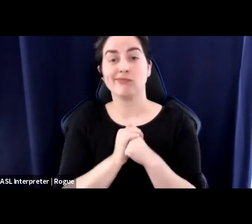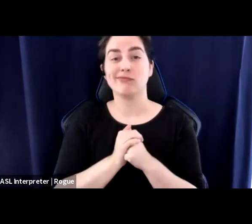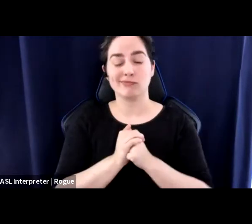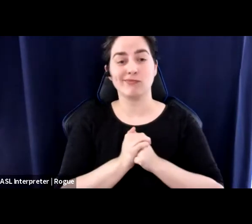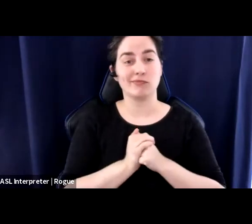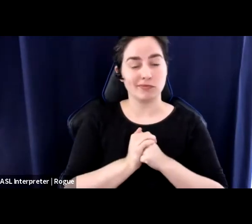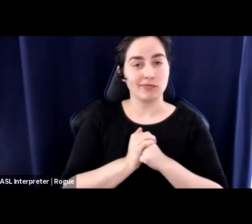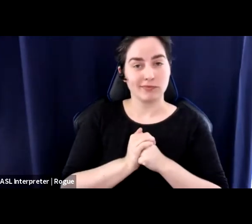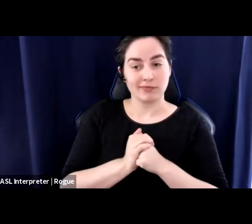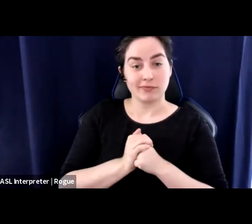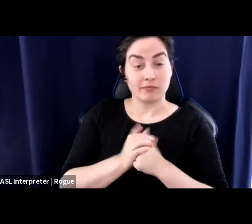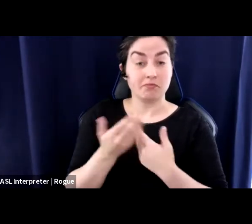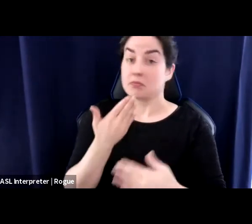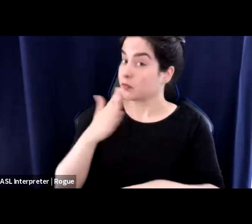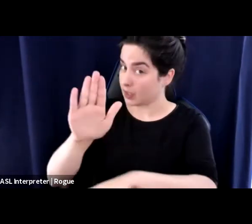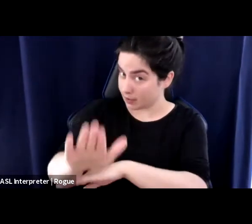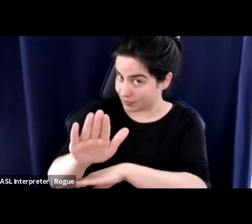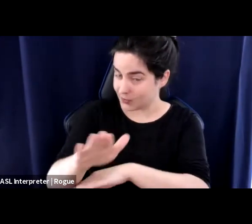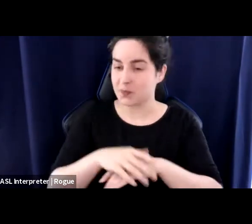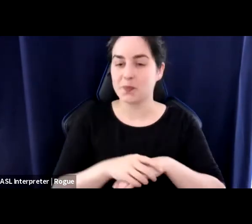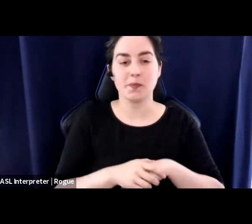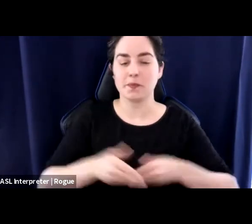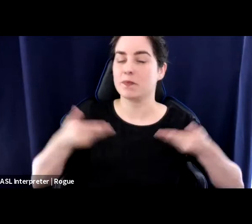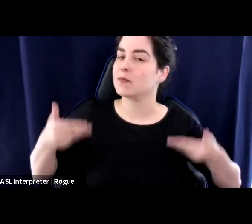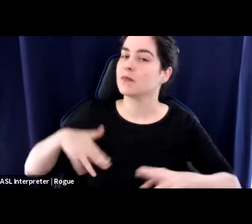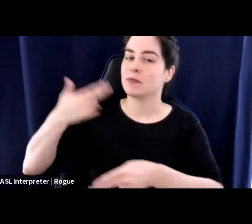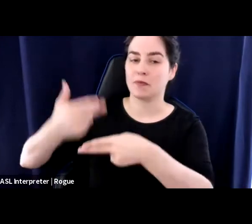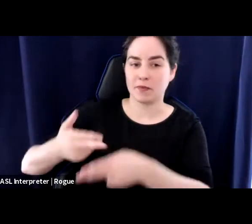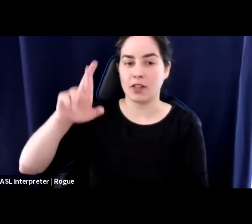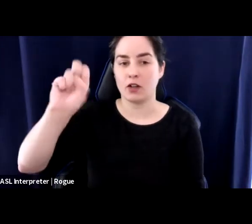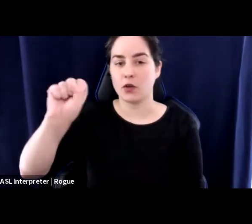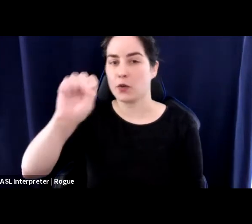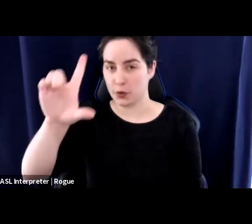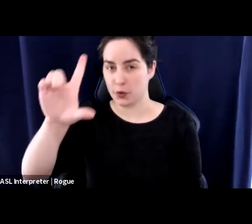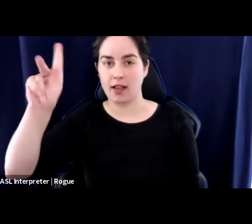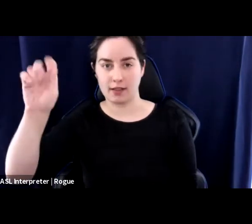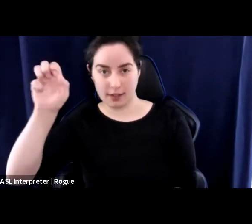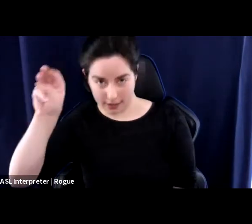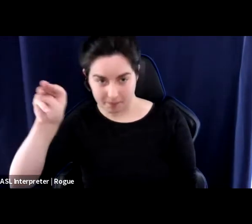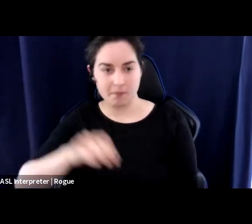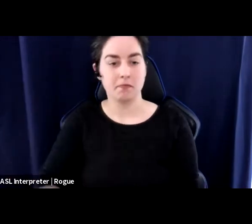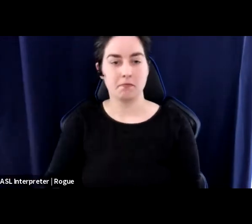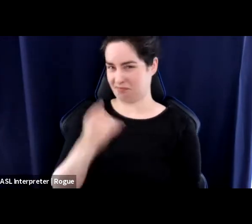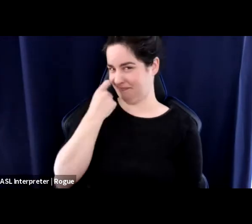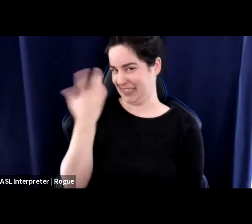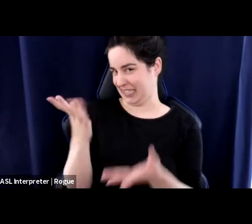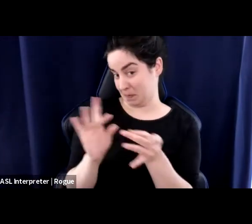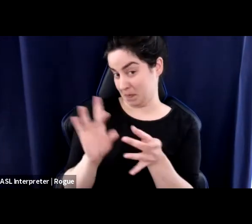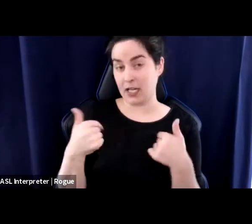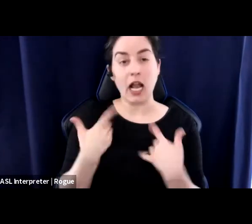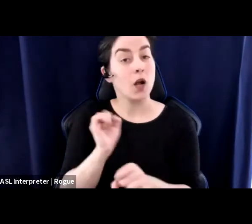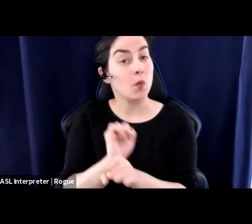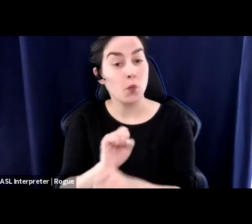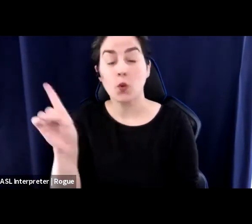today. Good afternoon, everyone. My name is Roselle Kim. As Linda mentioned, I'm a